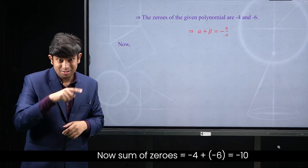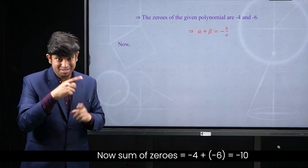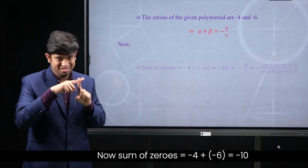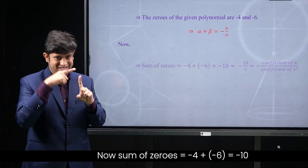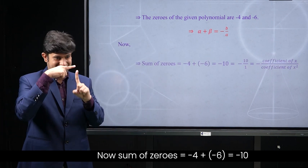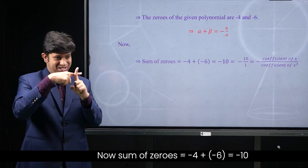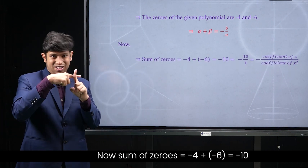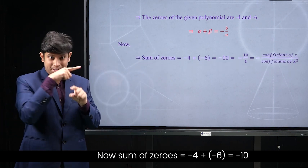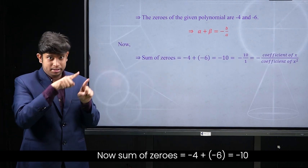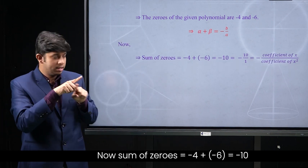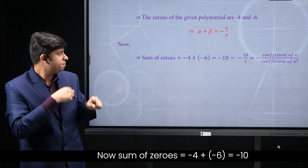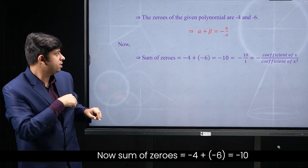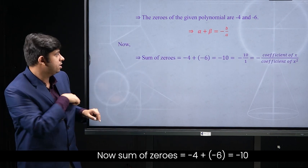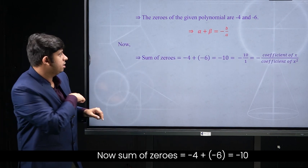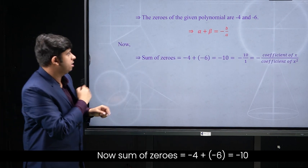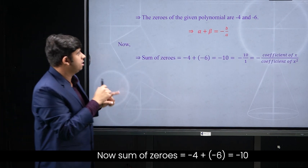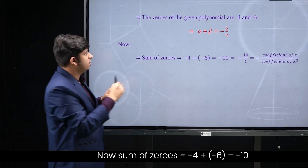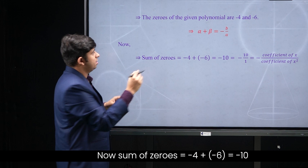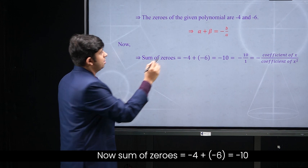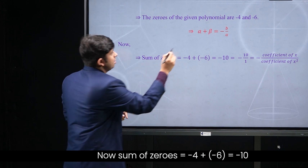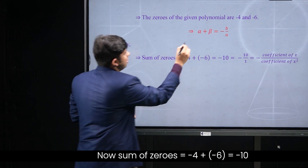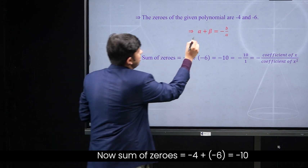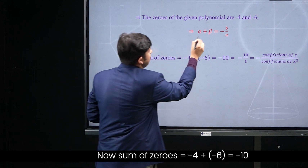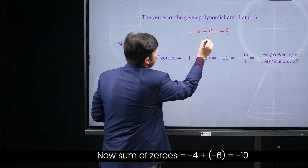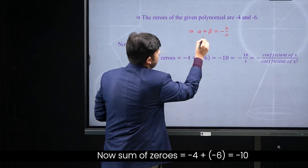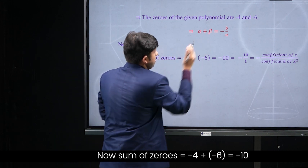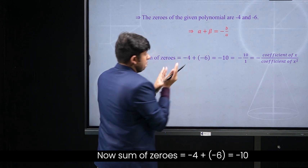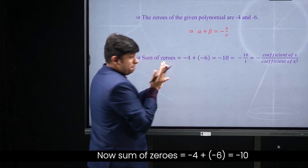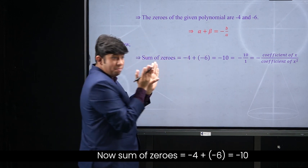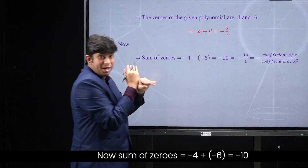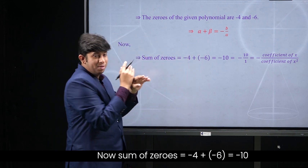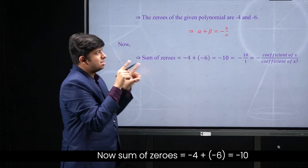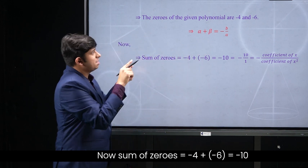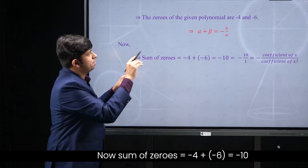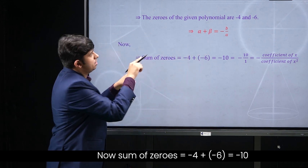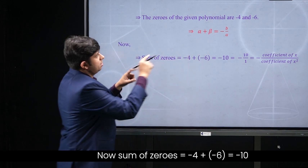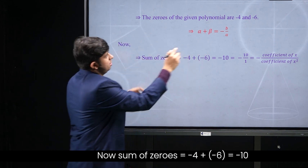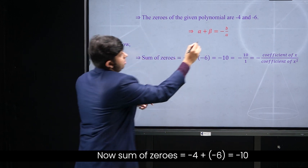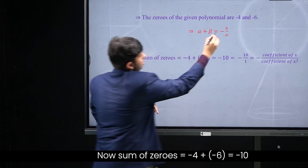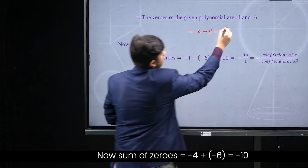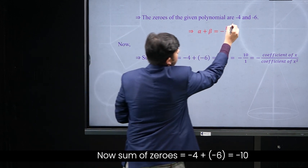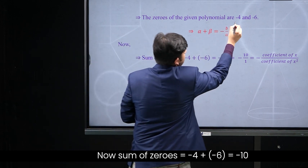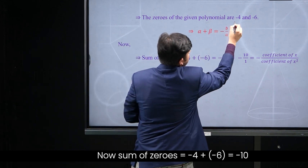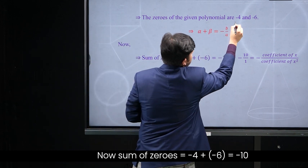Now, sum of zeros is equal to minus 4 plus of minus 6 is equal to minus 10.